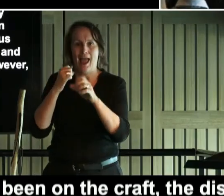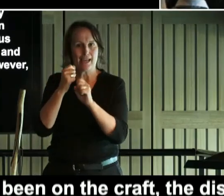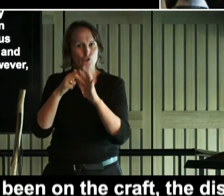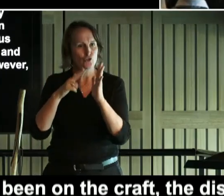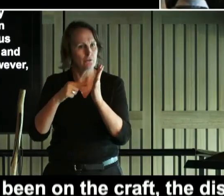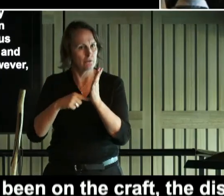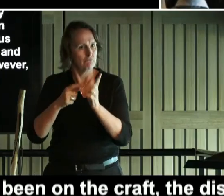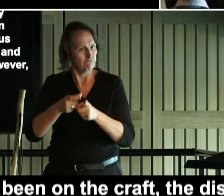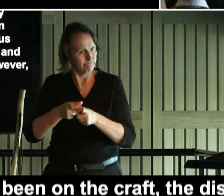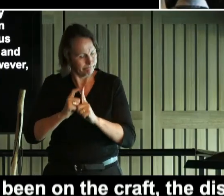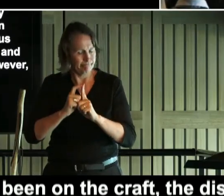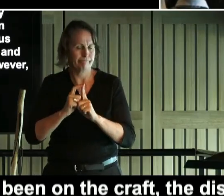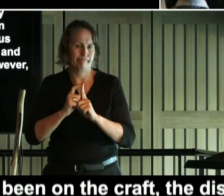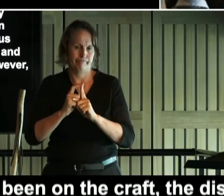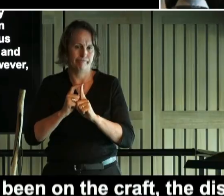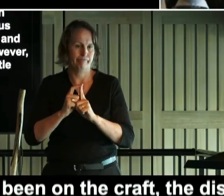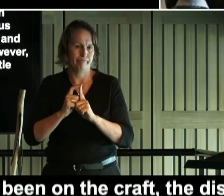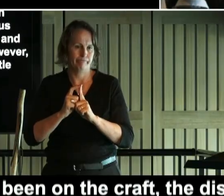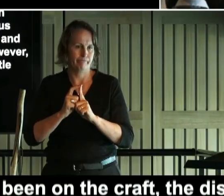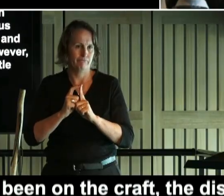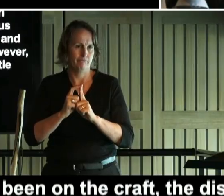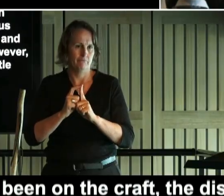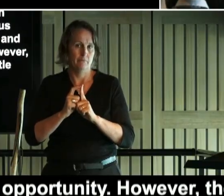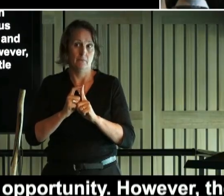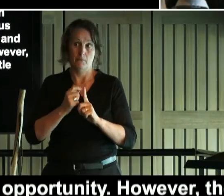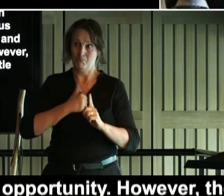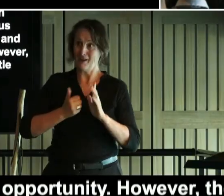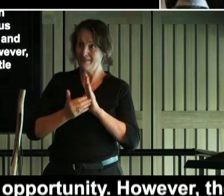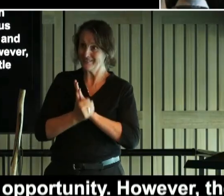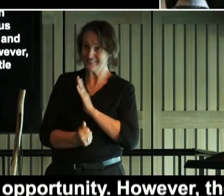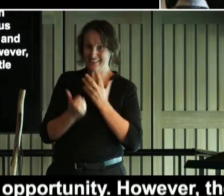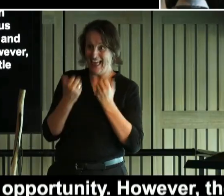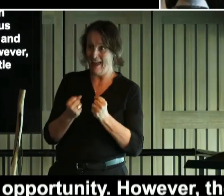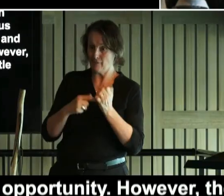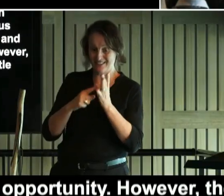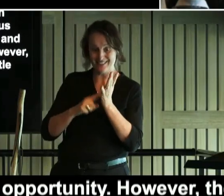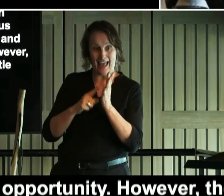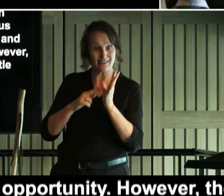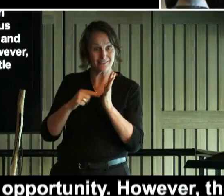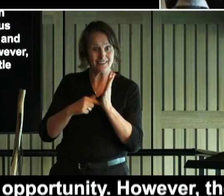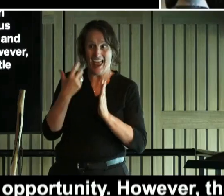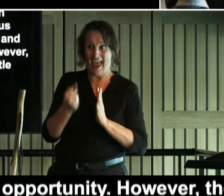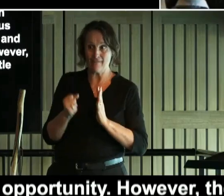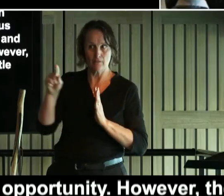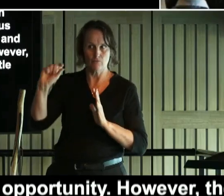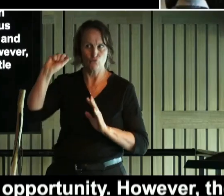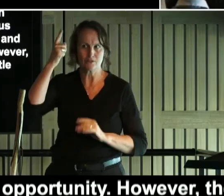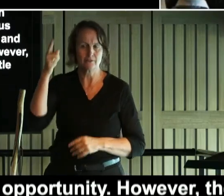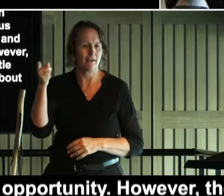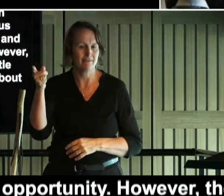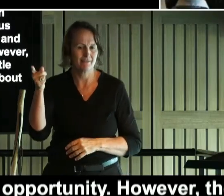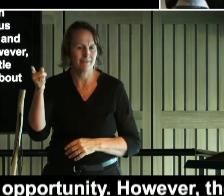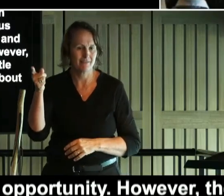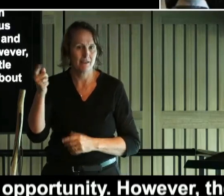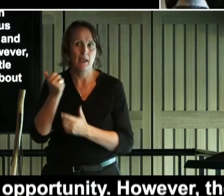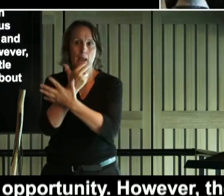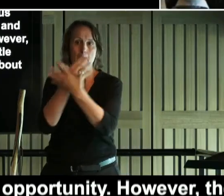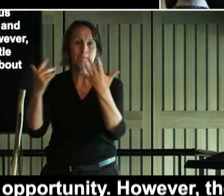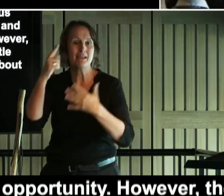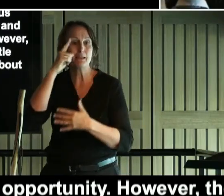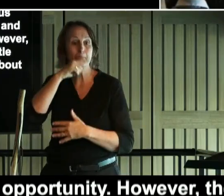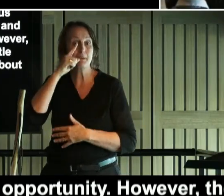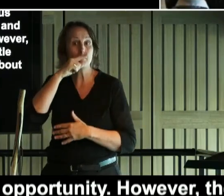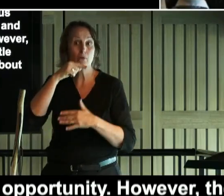more challenging. It's not about talent, it's about understanding. Many people in the industry